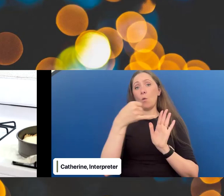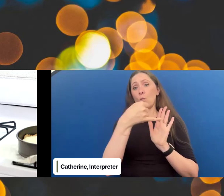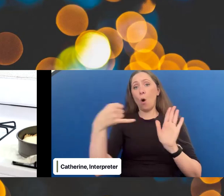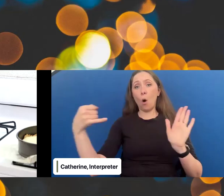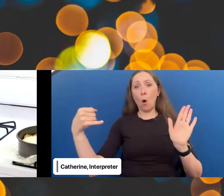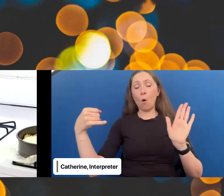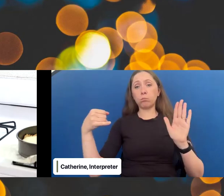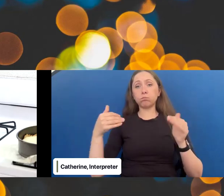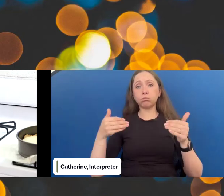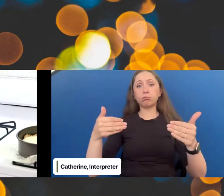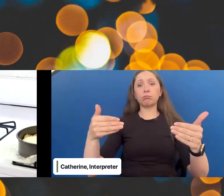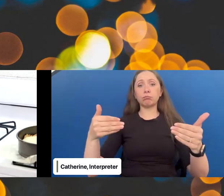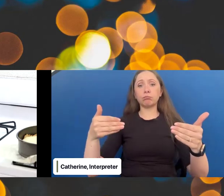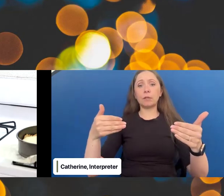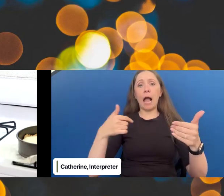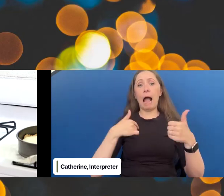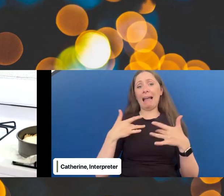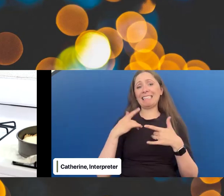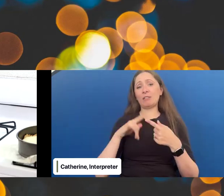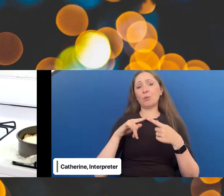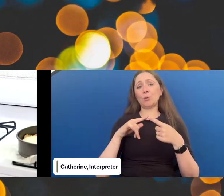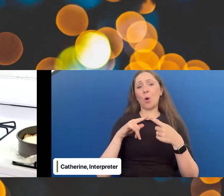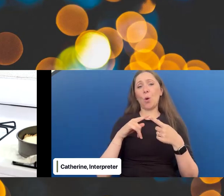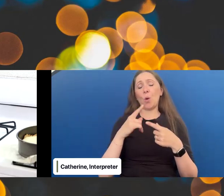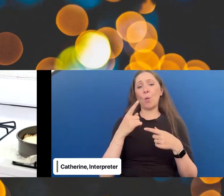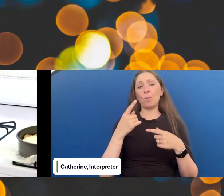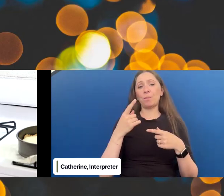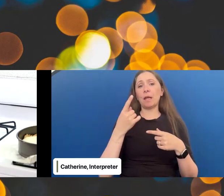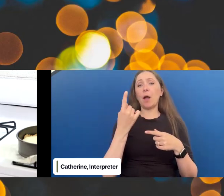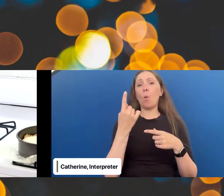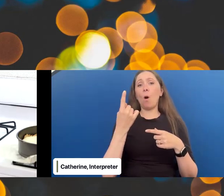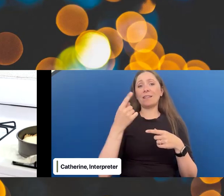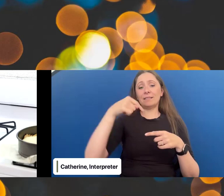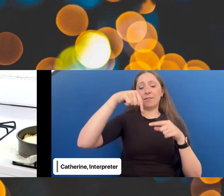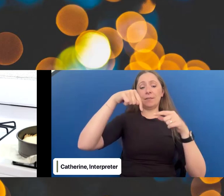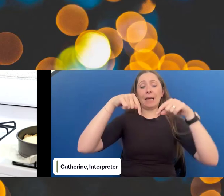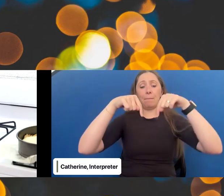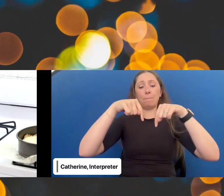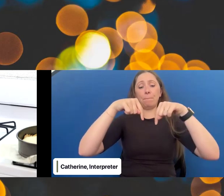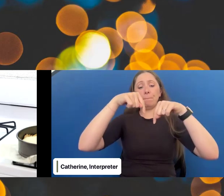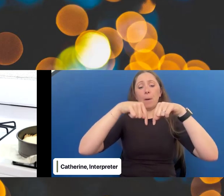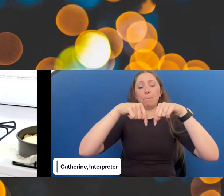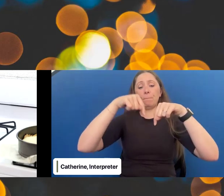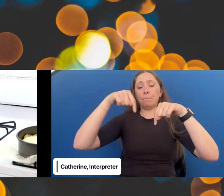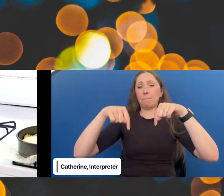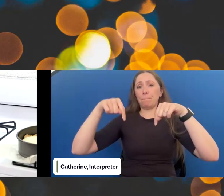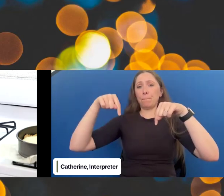together. I just like to go like a finger tip between each raspberry, kind of